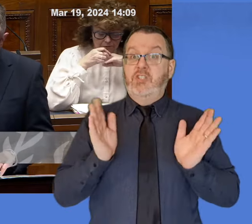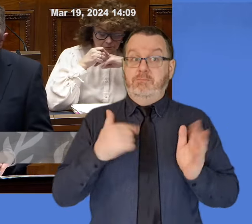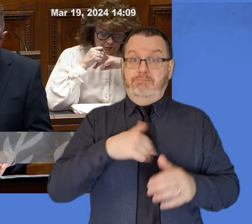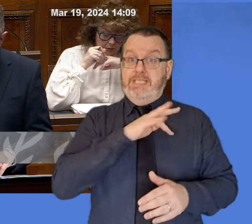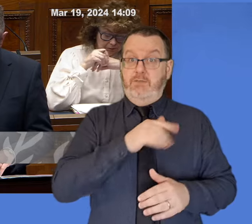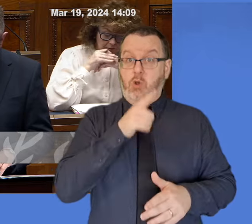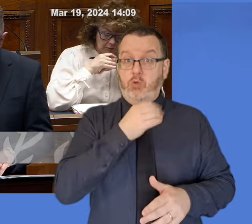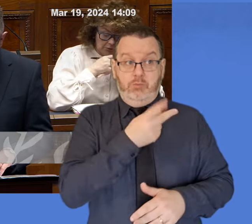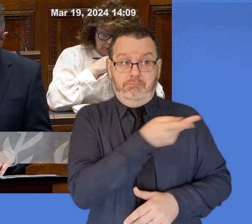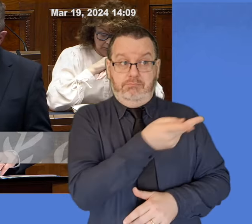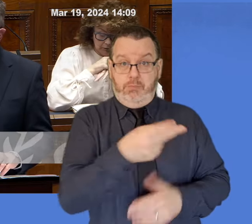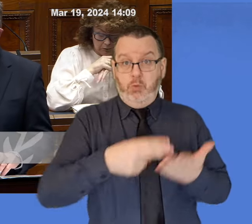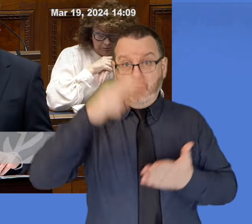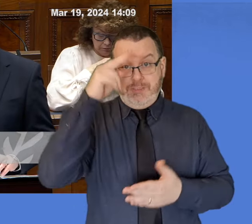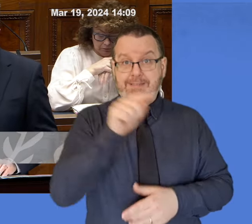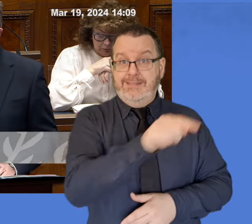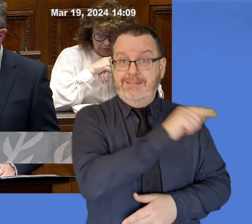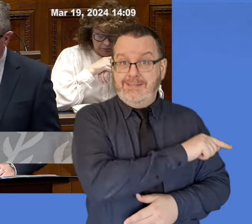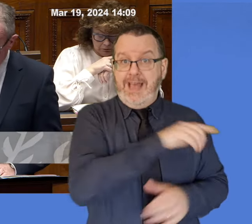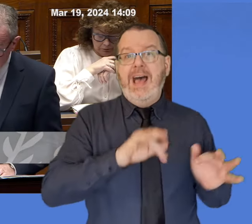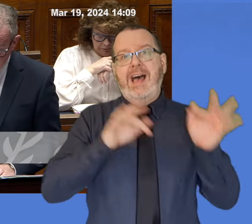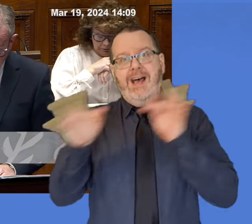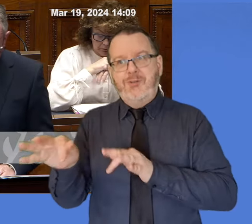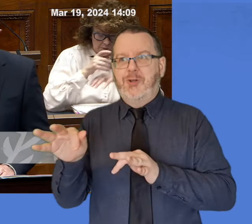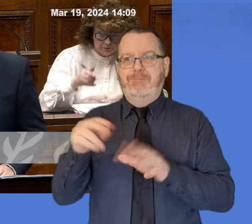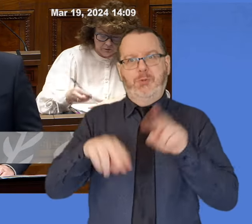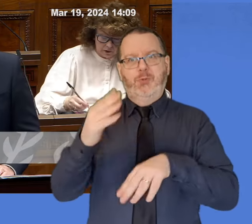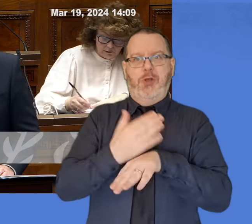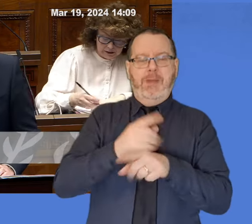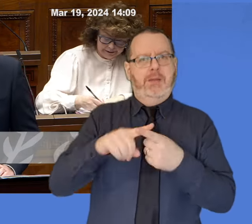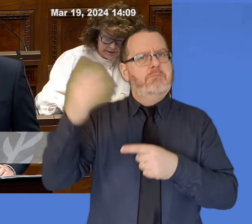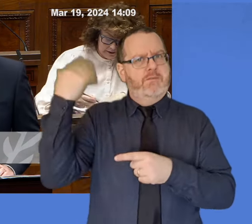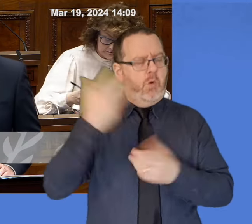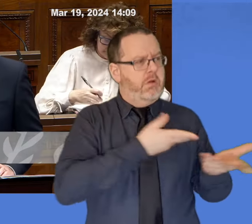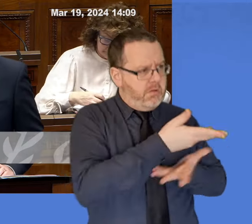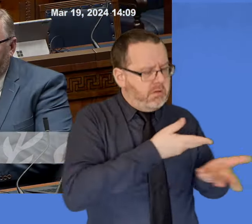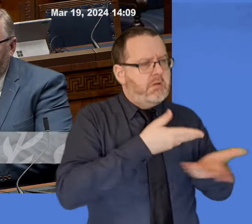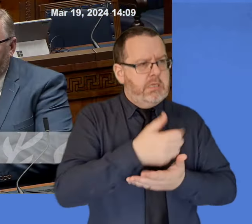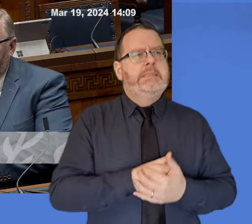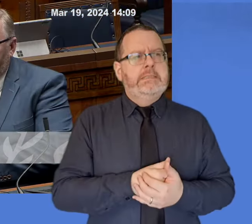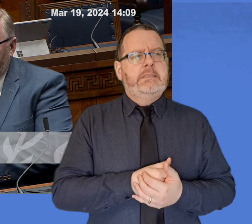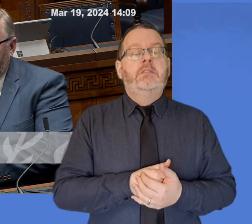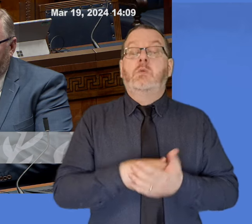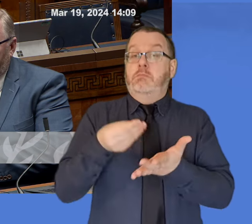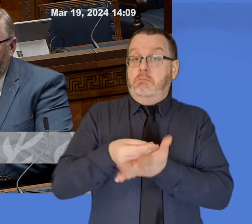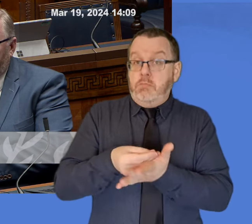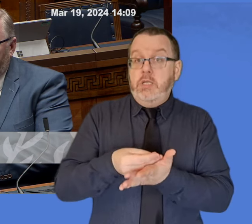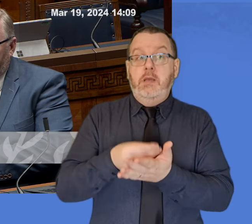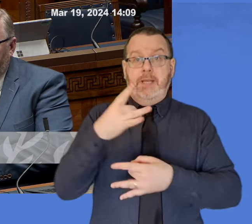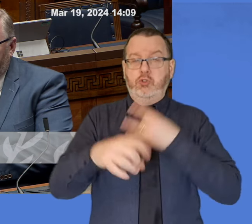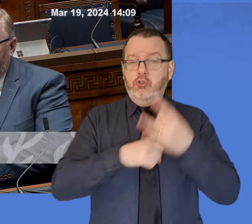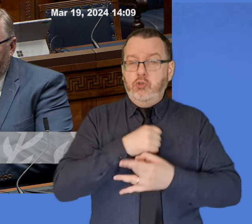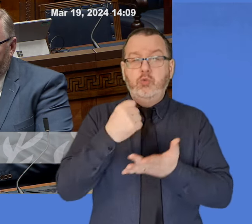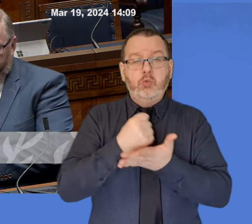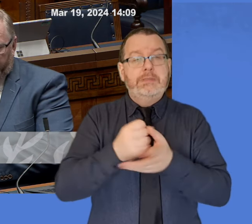office and since I've taken up office, and I do agree that this is the funding of students and access of students to university,